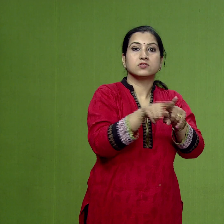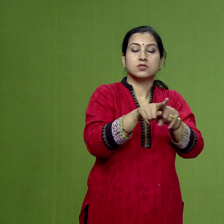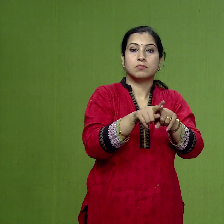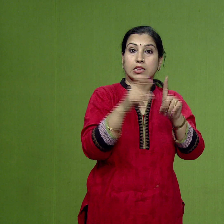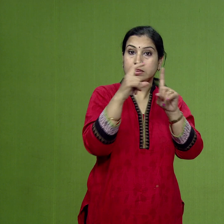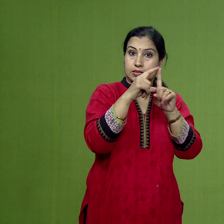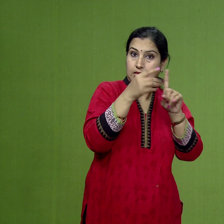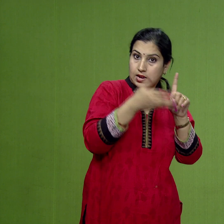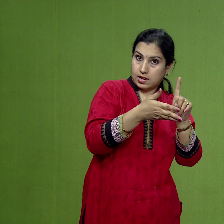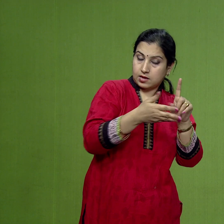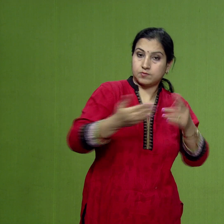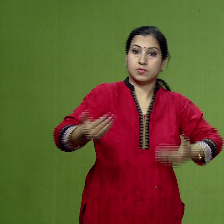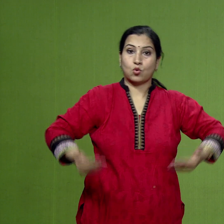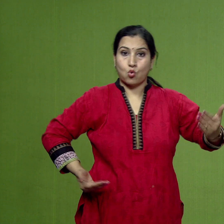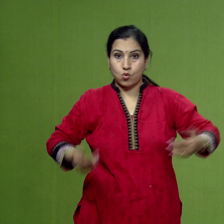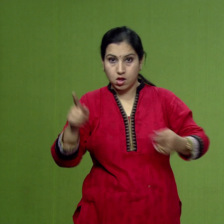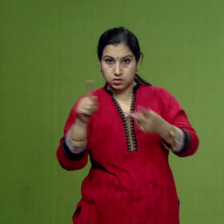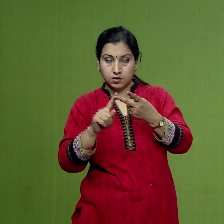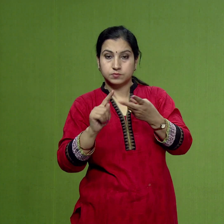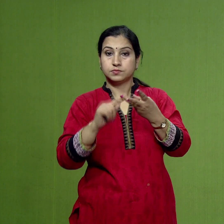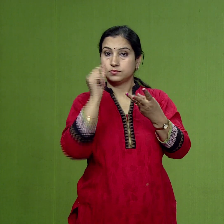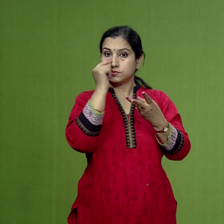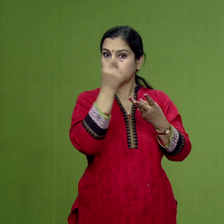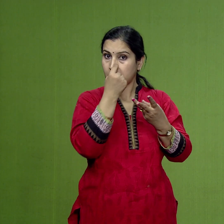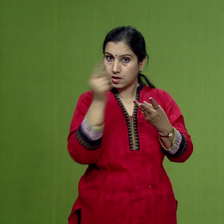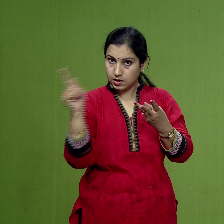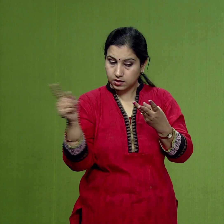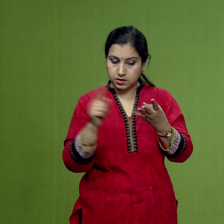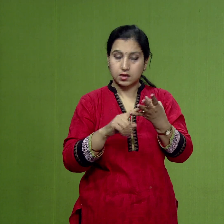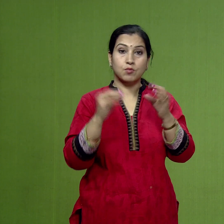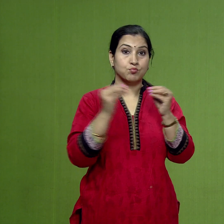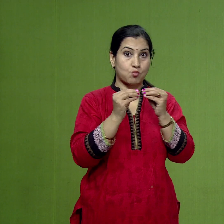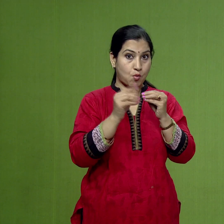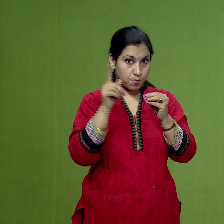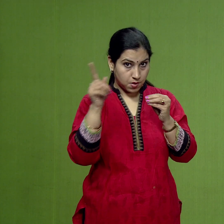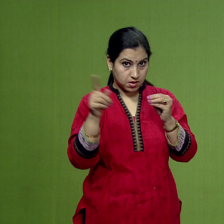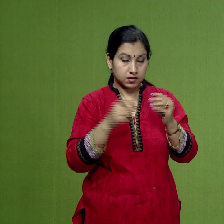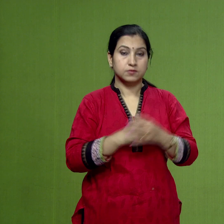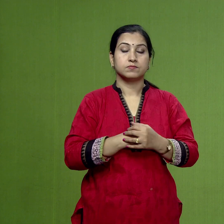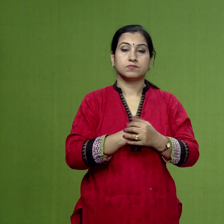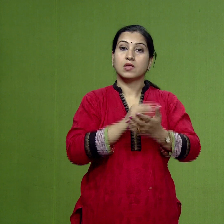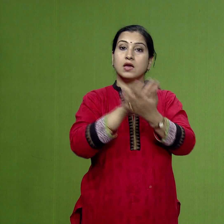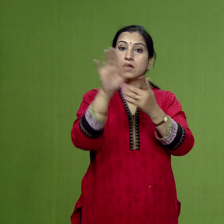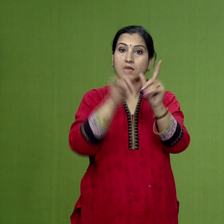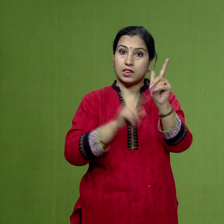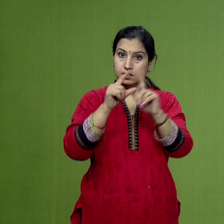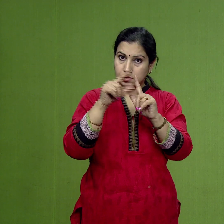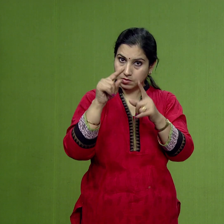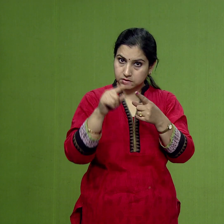Delhi, Kolkata, Chennai, Mumbai, Hyderabad,